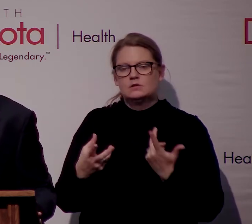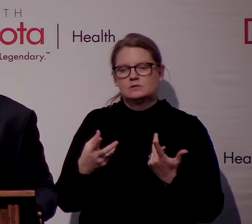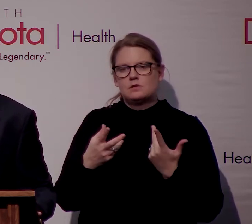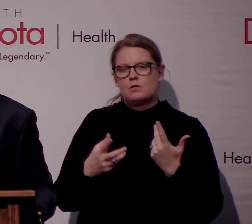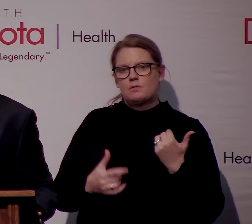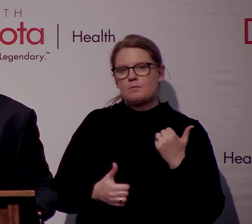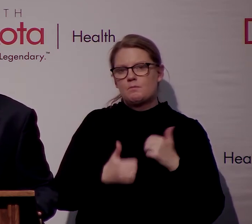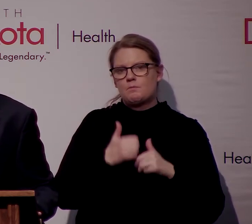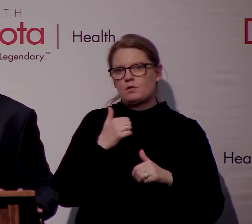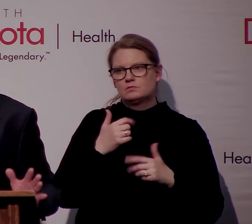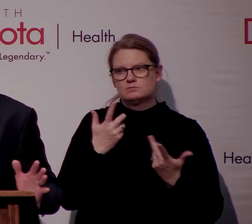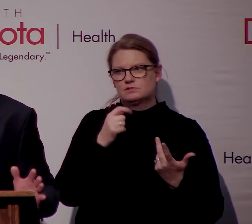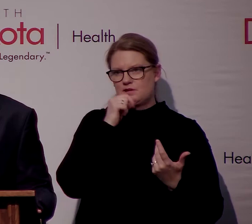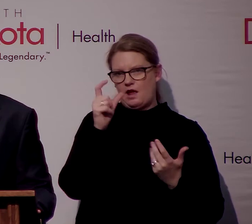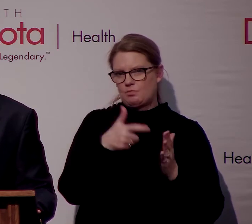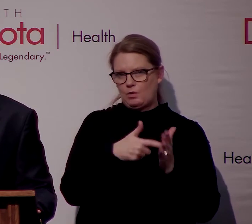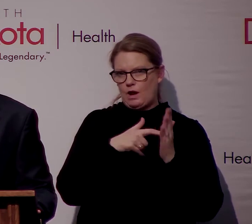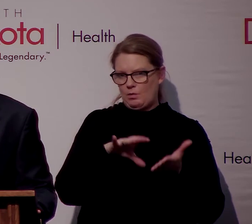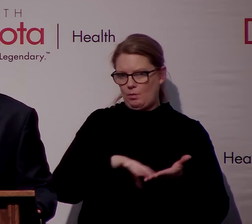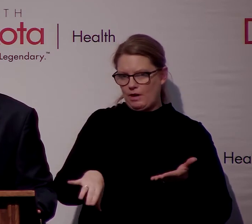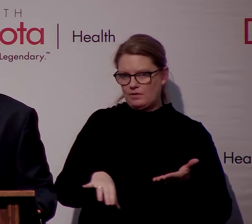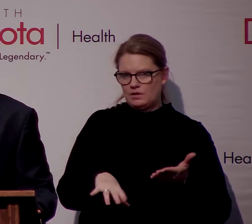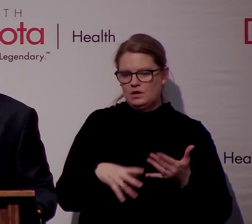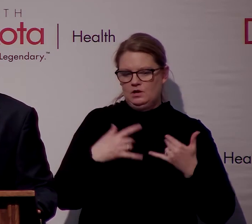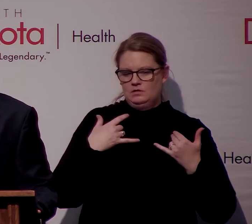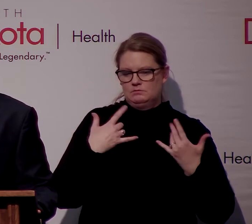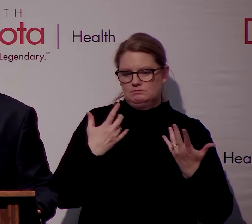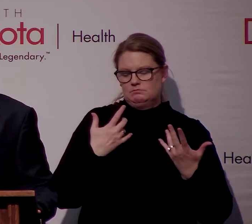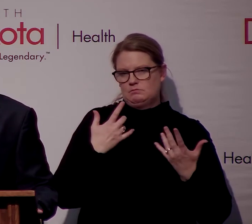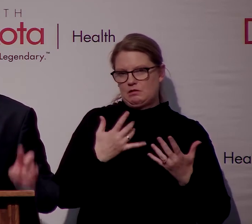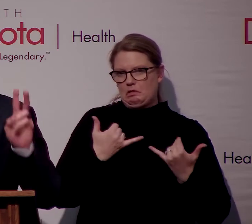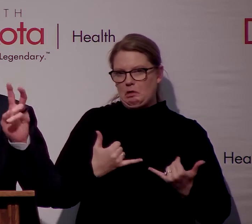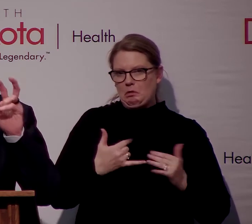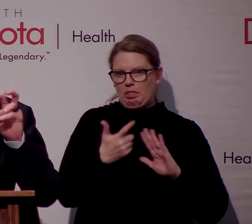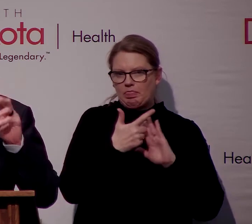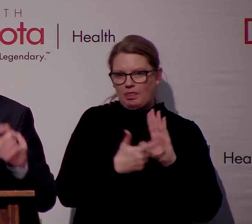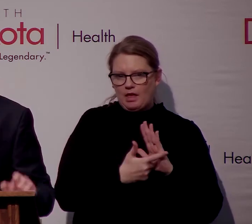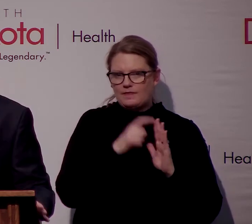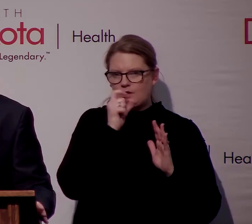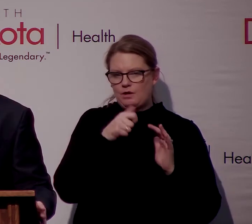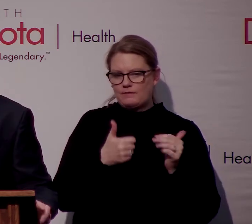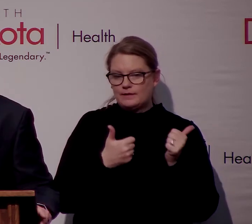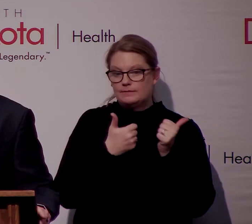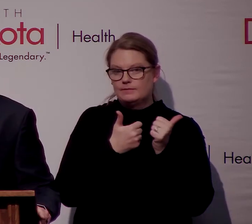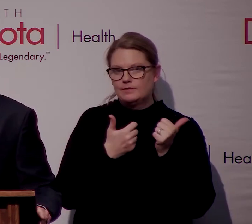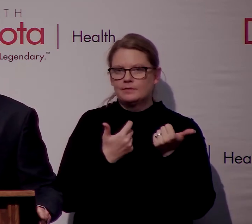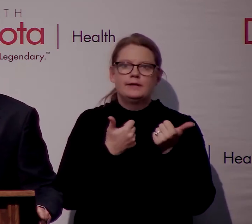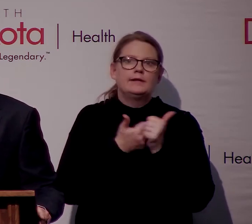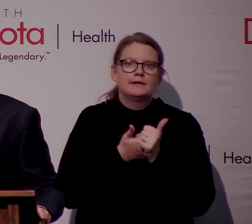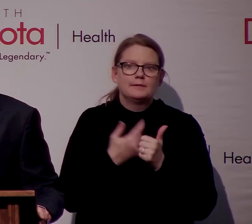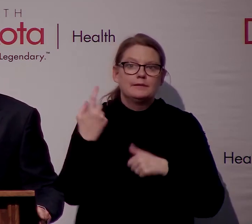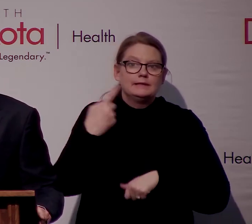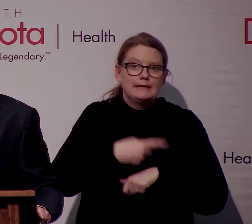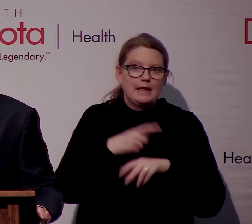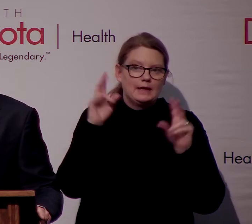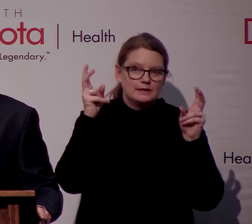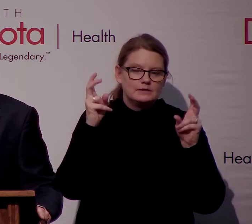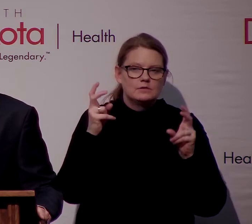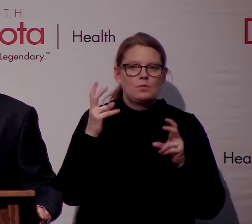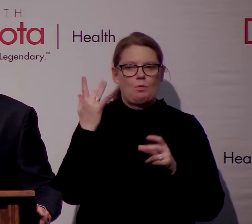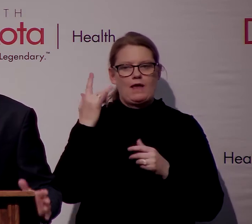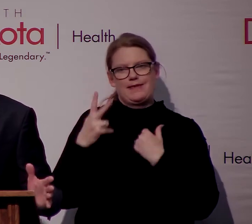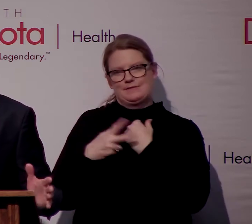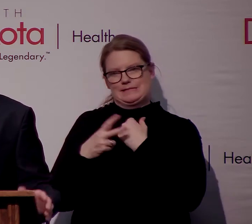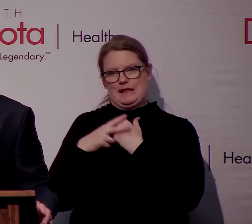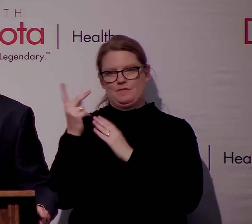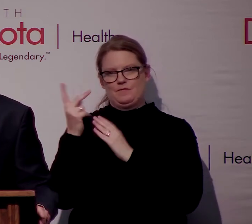them shouldn't require a waiver because under the current law, they don't have to make up days because they've already booked the minutes. But